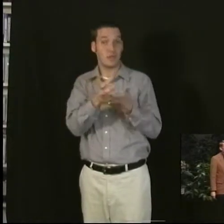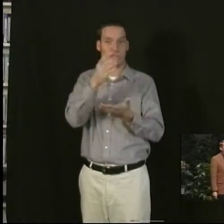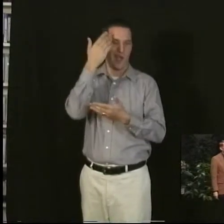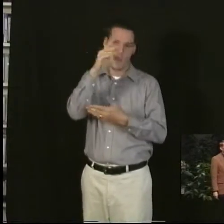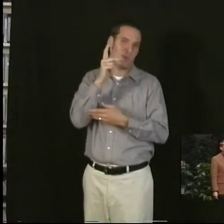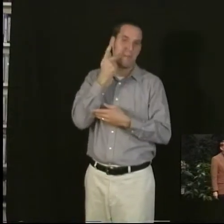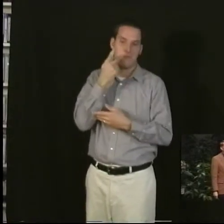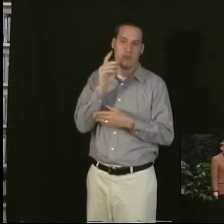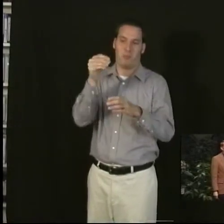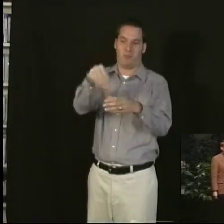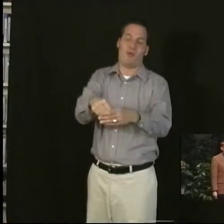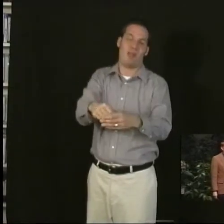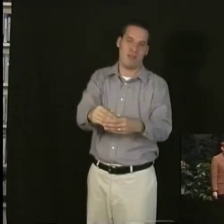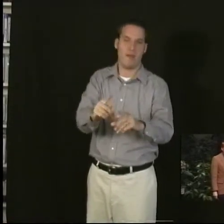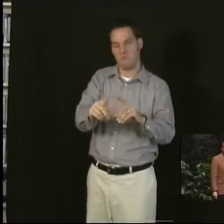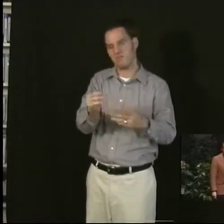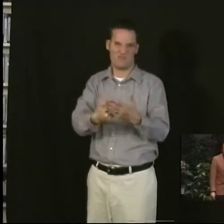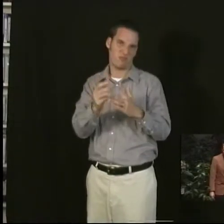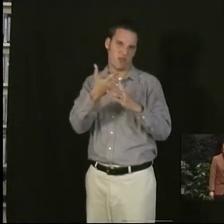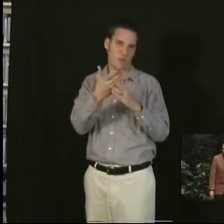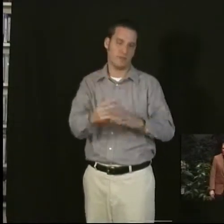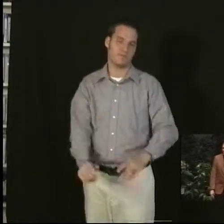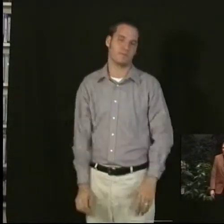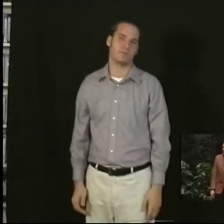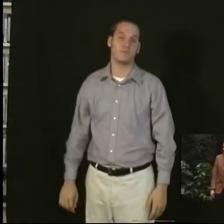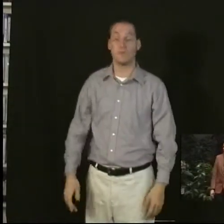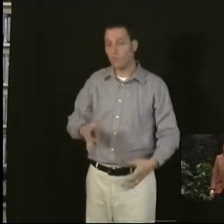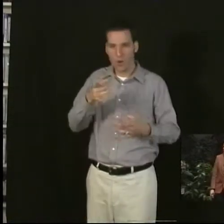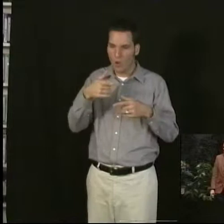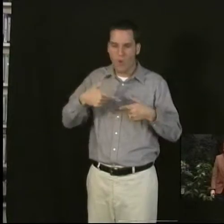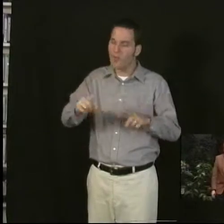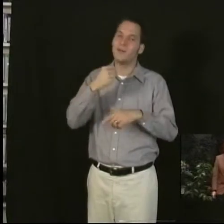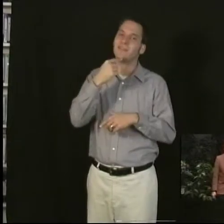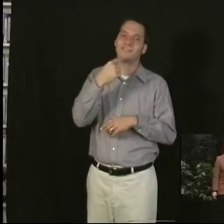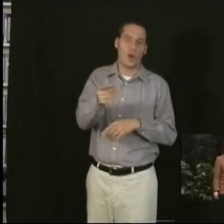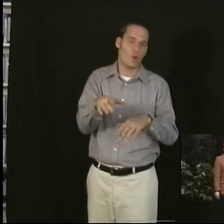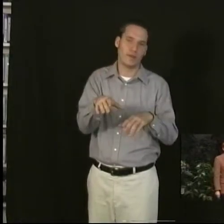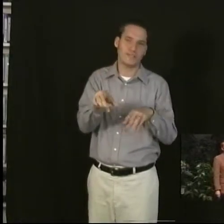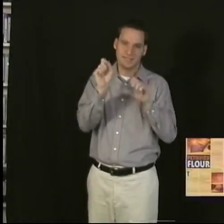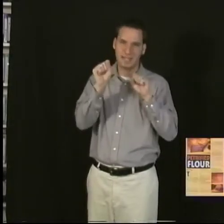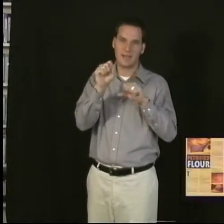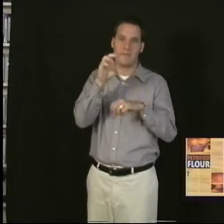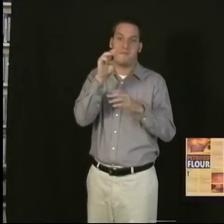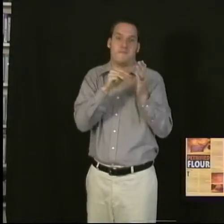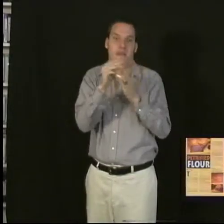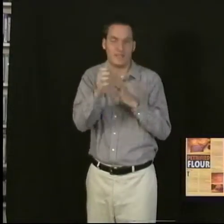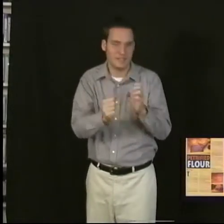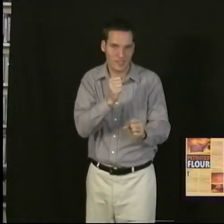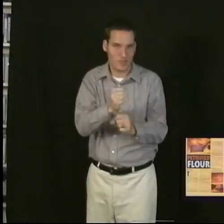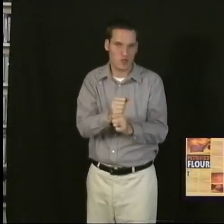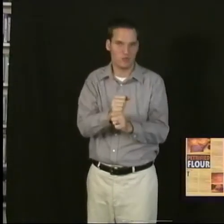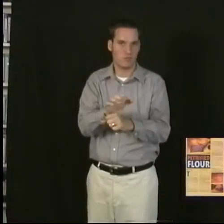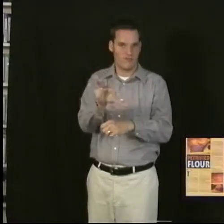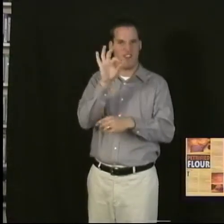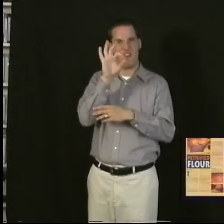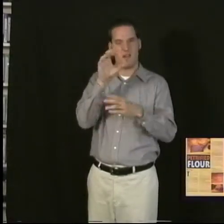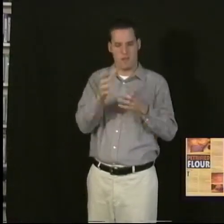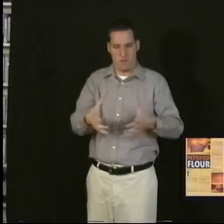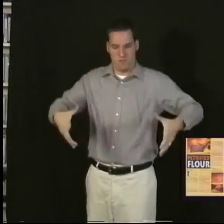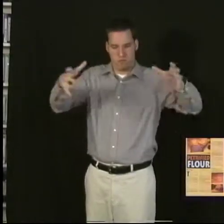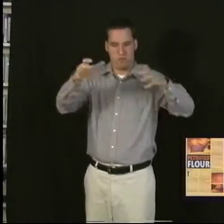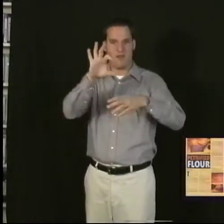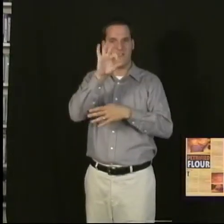pickle got put in there, but sometime in there. Don't let them tell you it takes millions of years. There's petrified sacks of flour found in Eureka Springs,